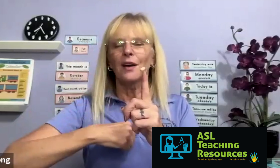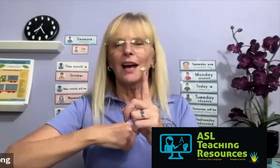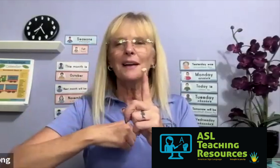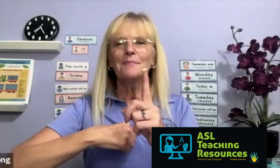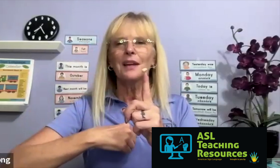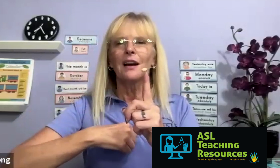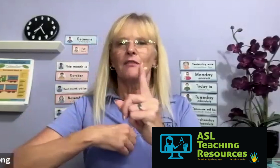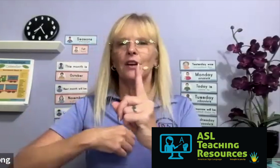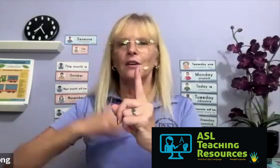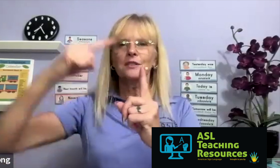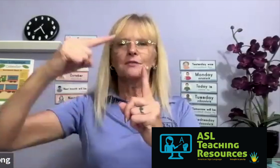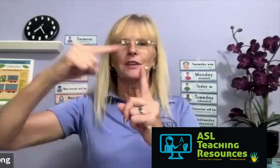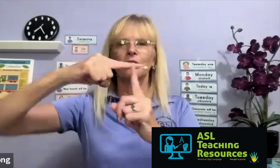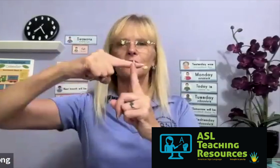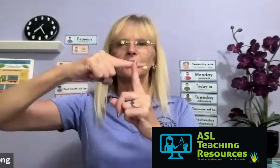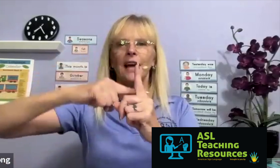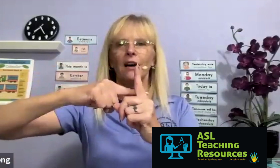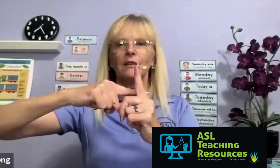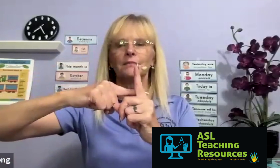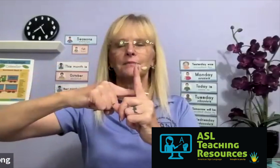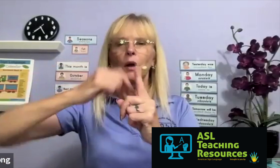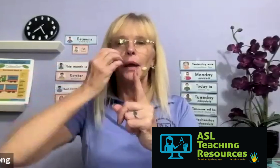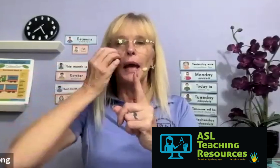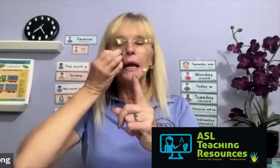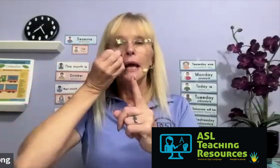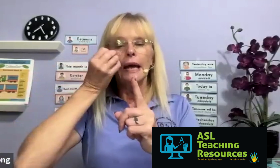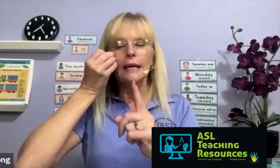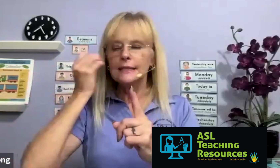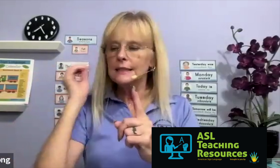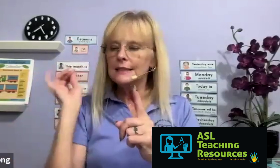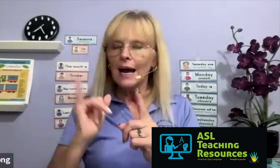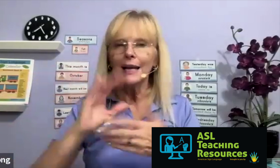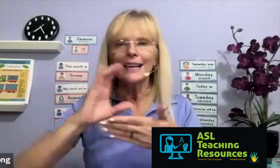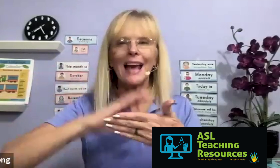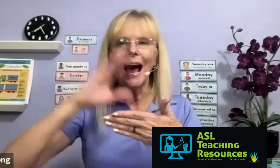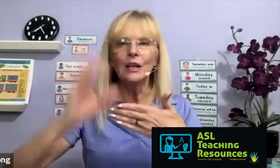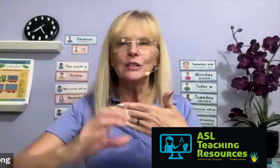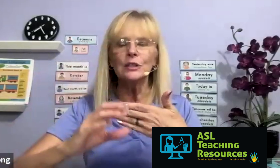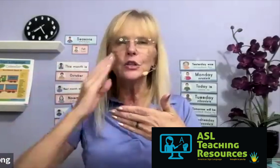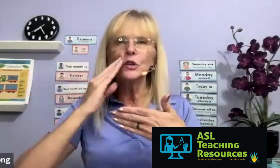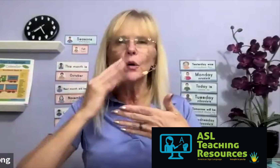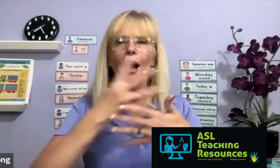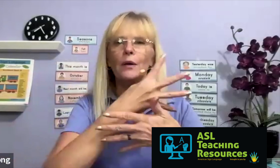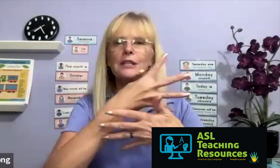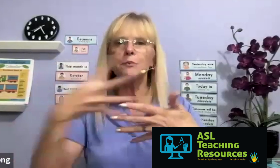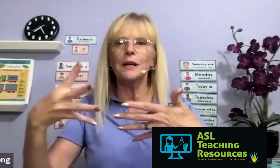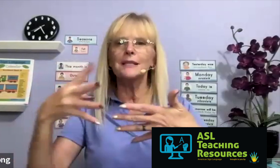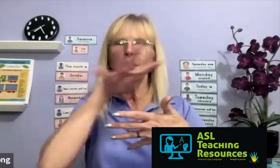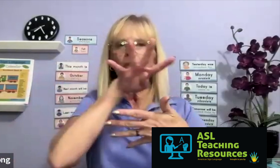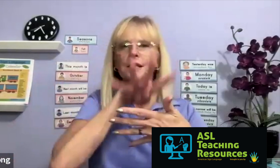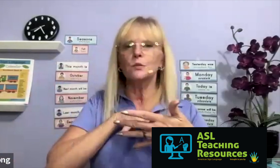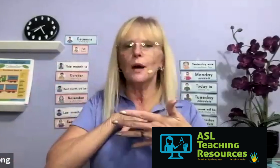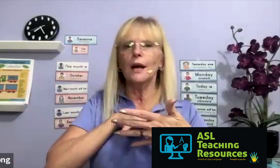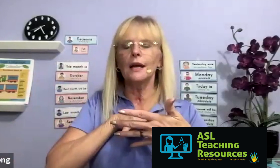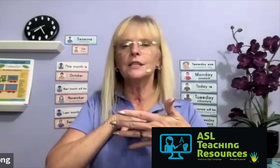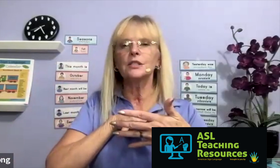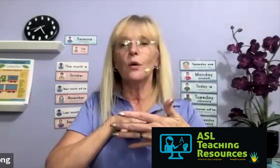Okay, fingers down. Okay, it's like a calendar. You know how it spreads out this way. And so if